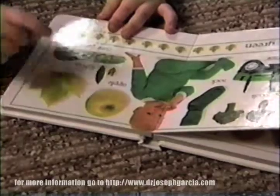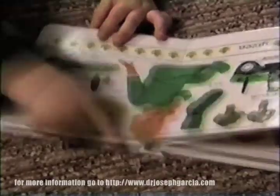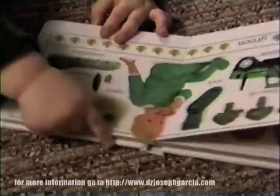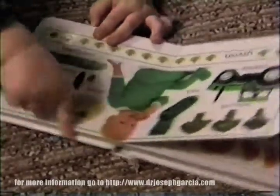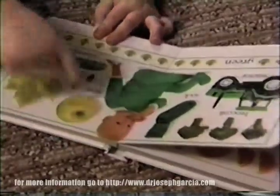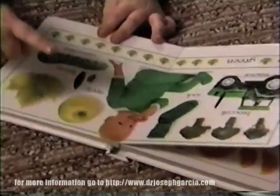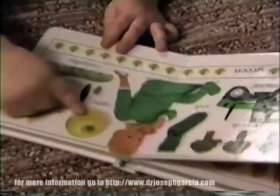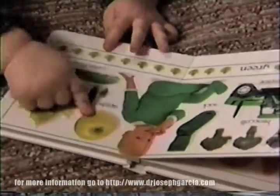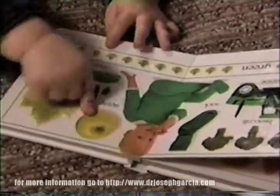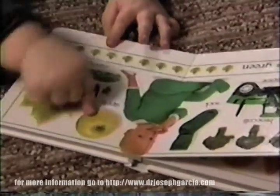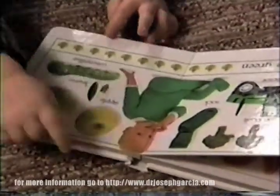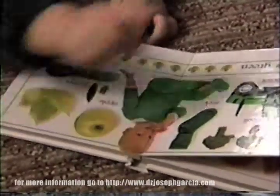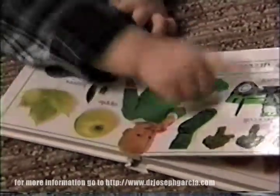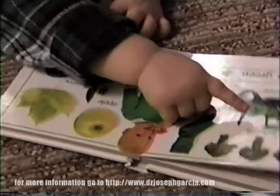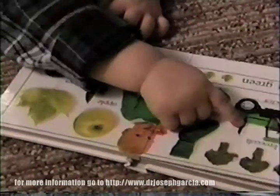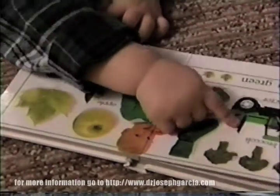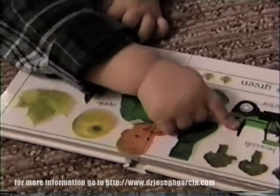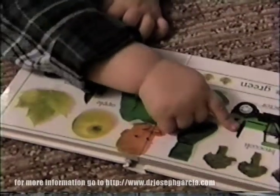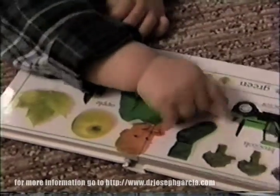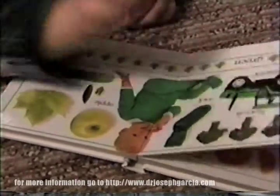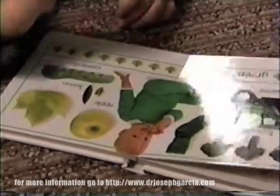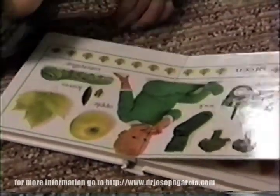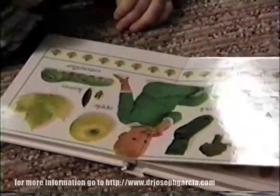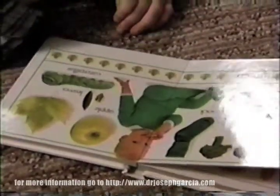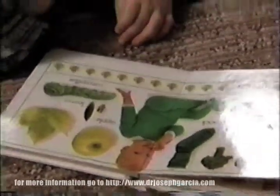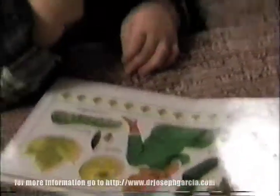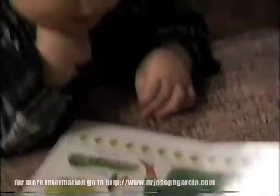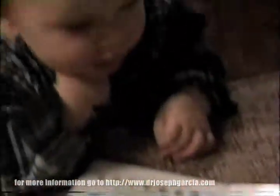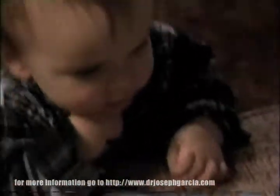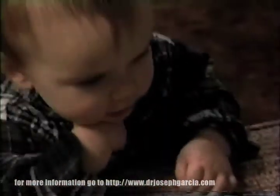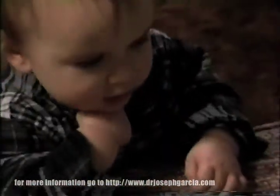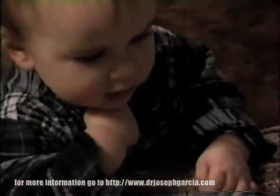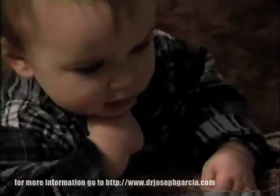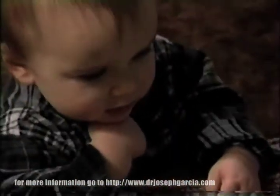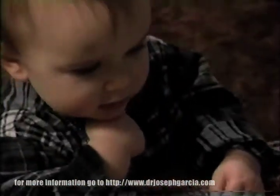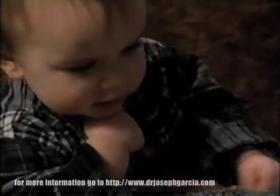From 12 months old, Ava's been taught more than 90 signs by her parents.